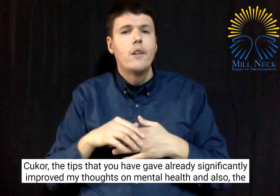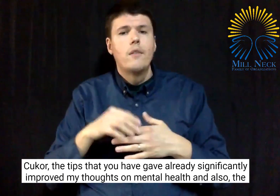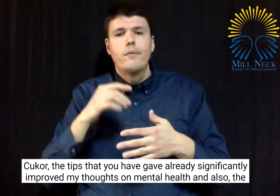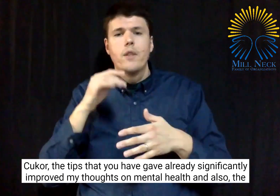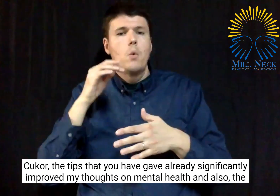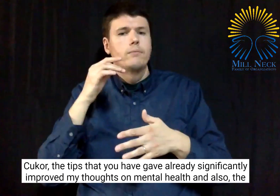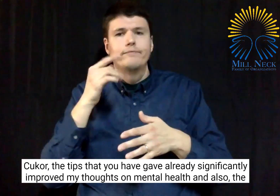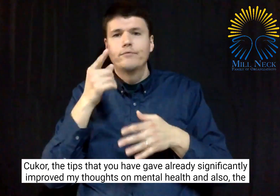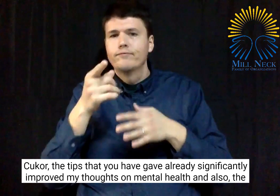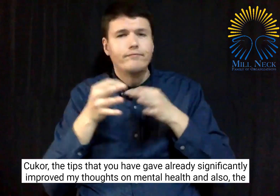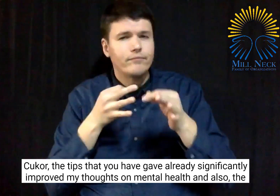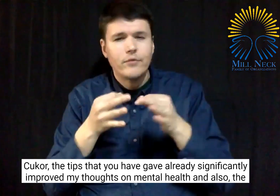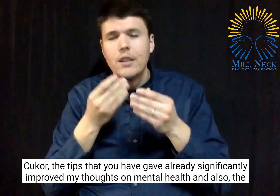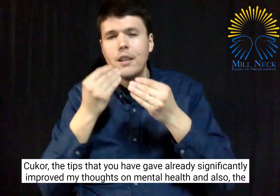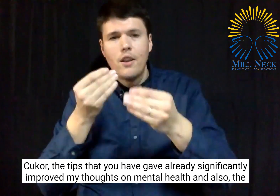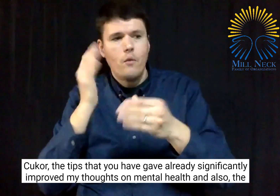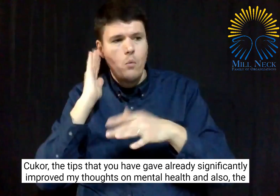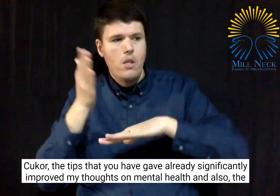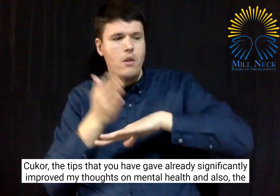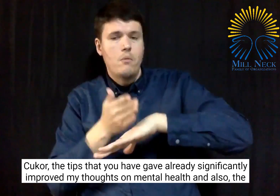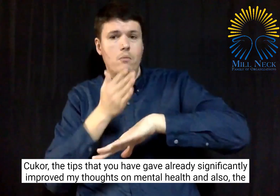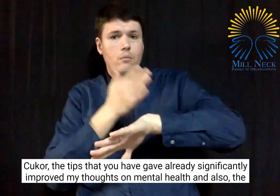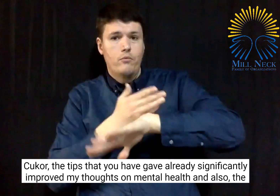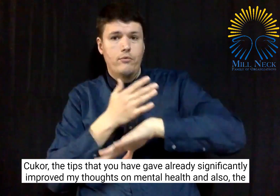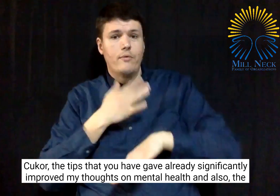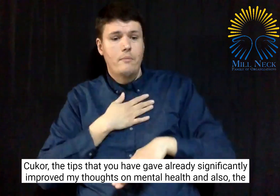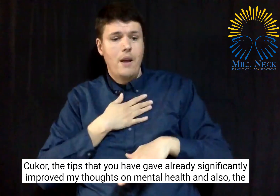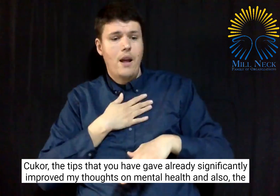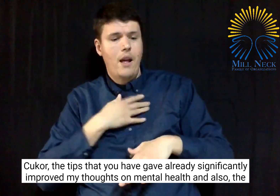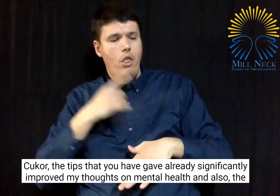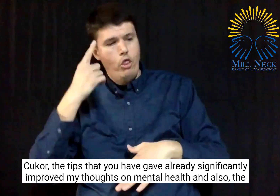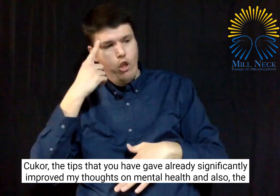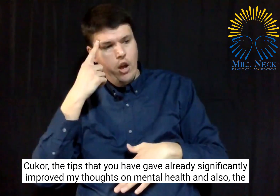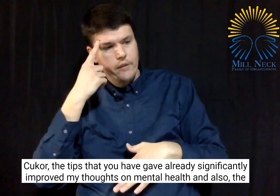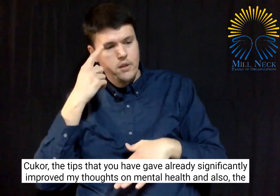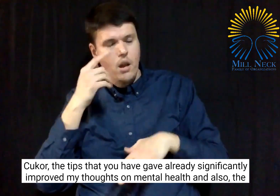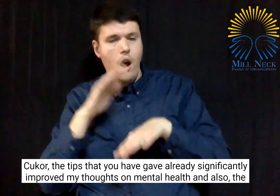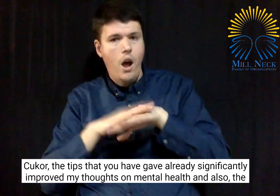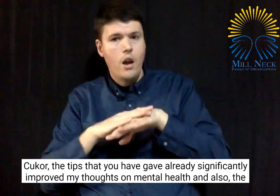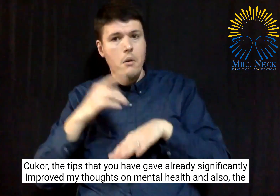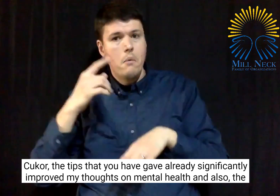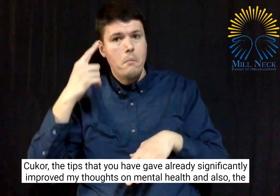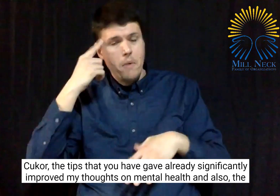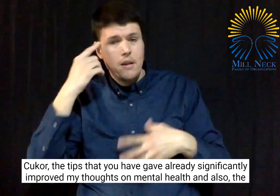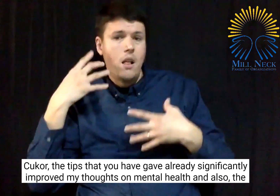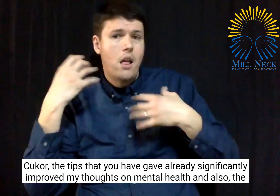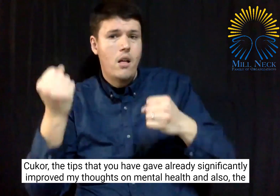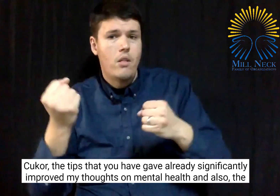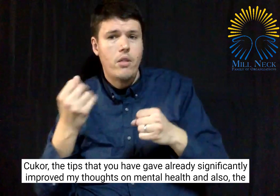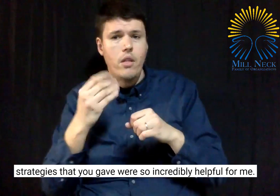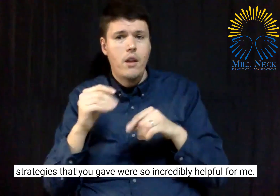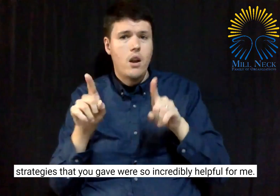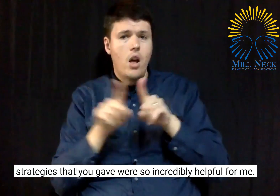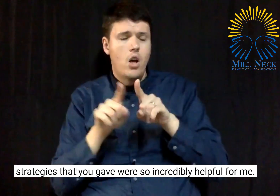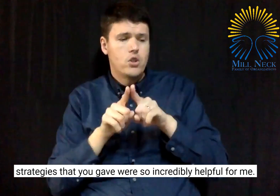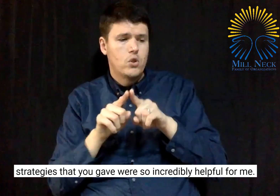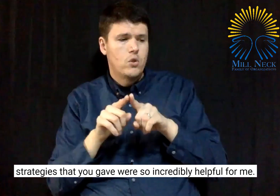already significantly improved my thoughts on mental health, and also the strategies that you gave were